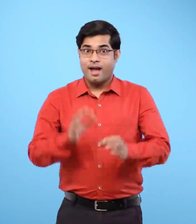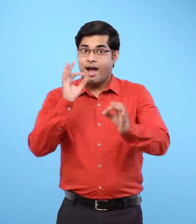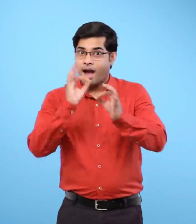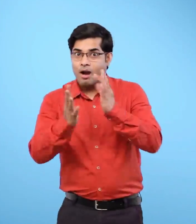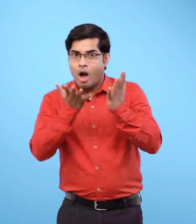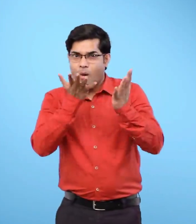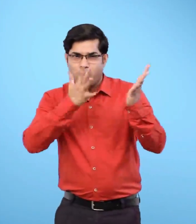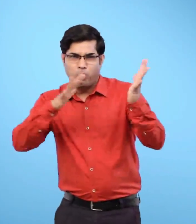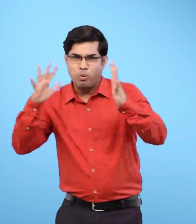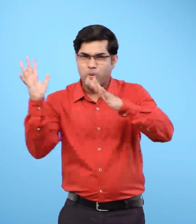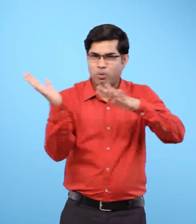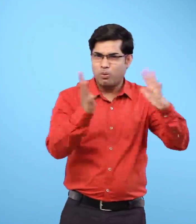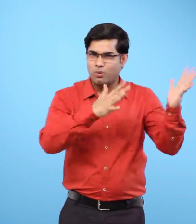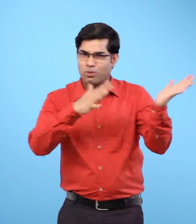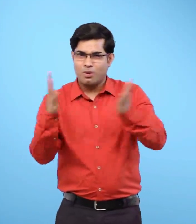Blow hot, blow cold.